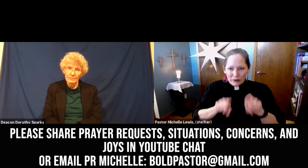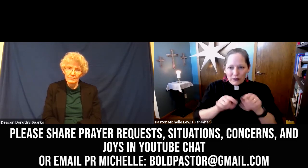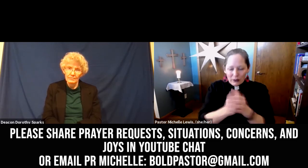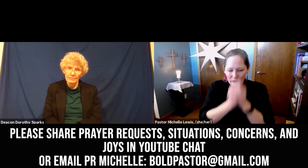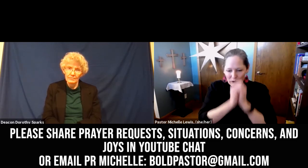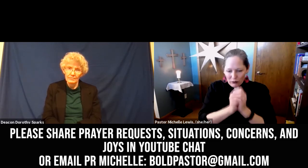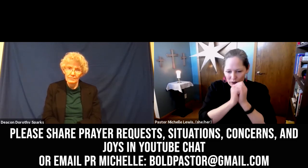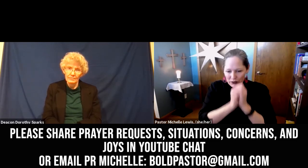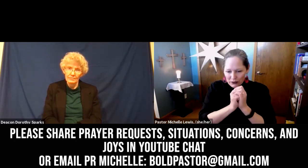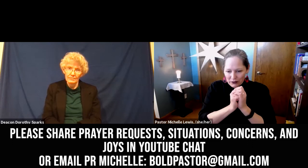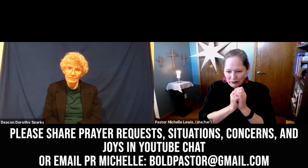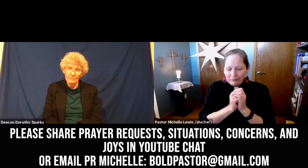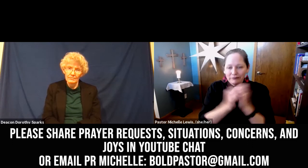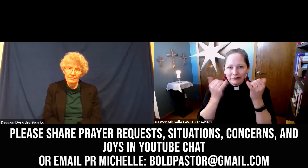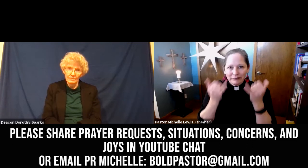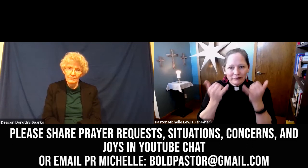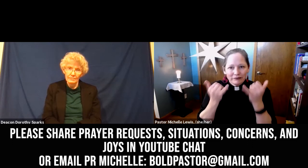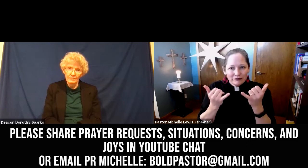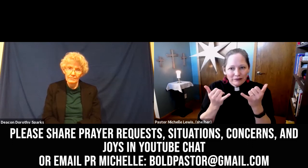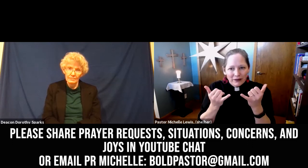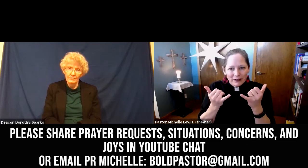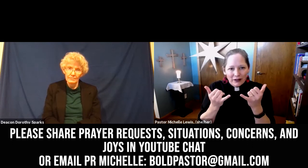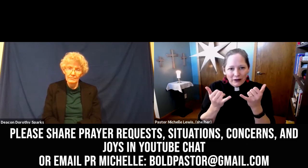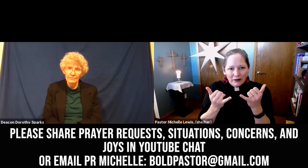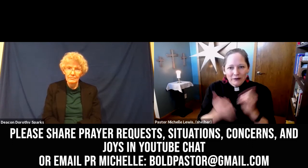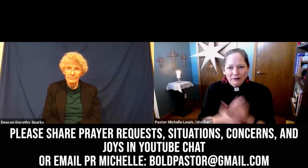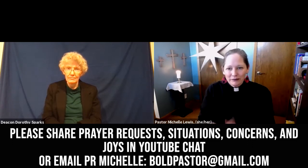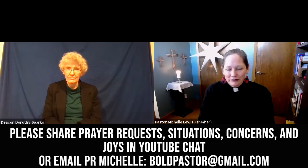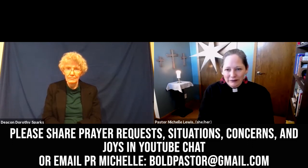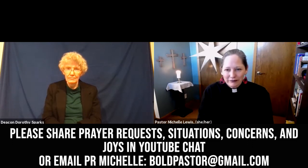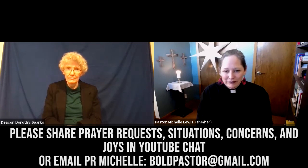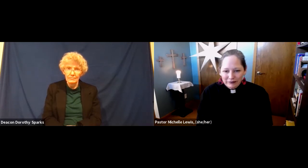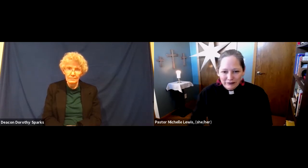And then your prayers will be shown during our time of worship.